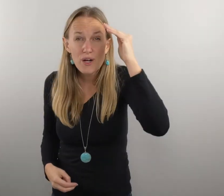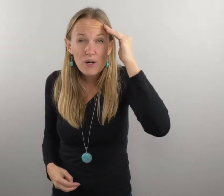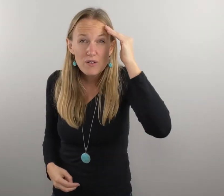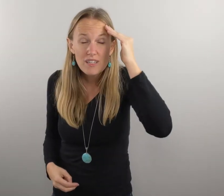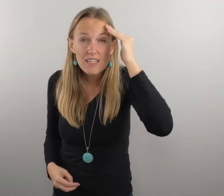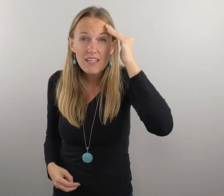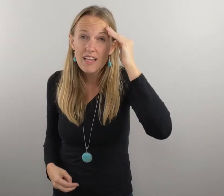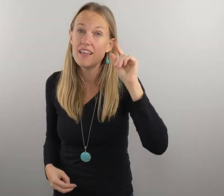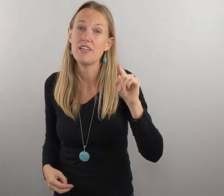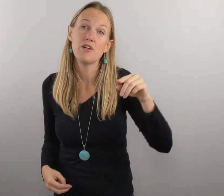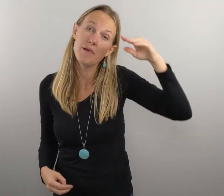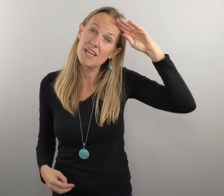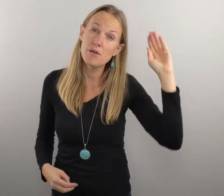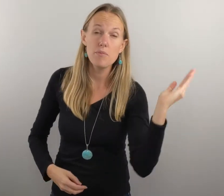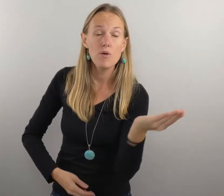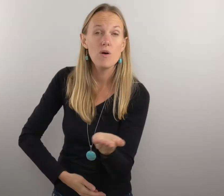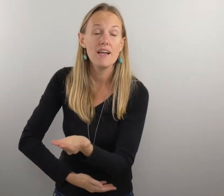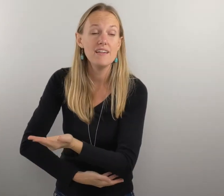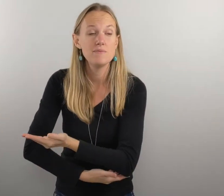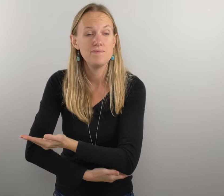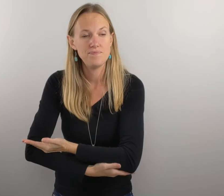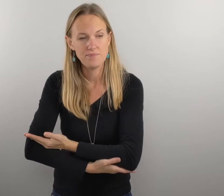know that your baby boy